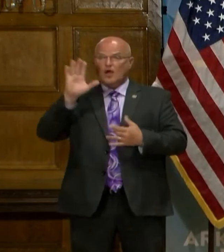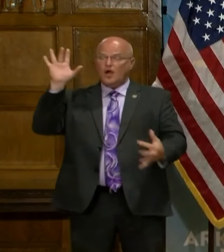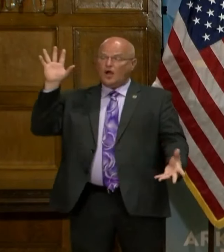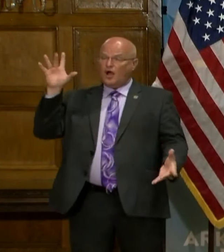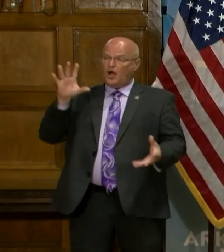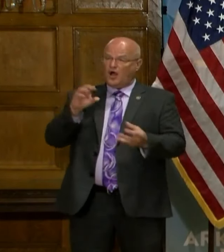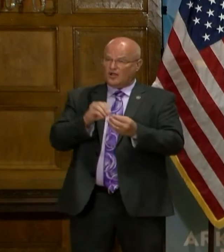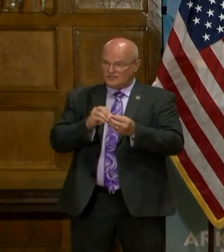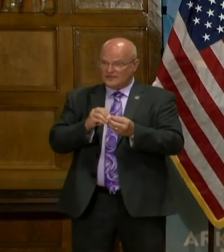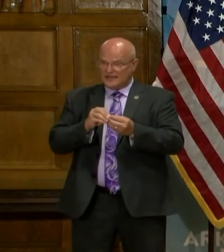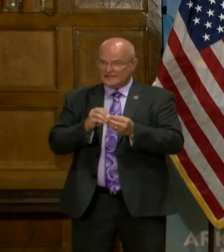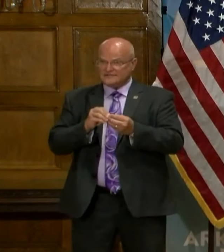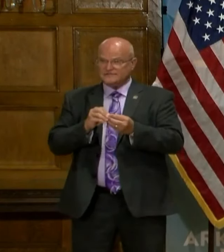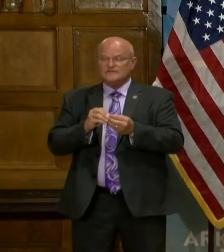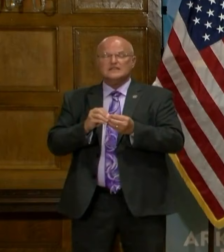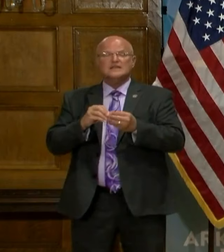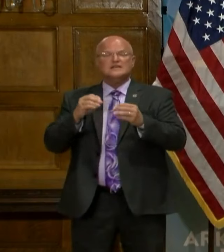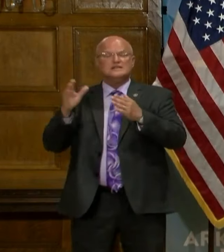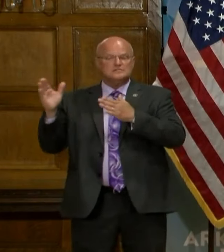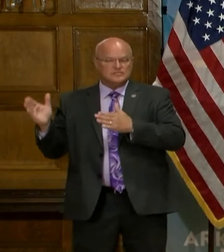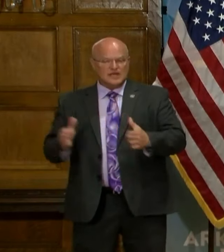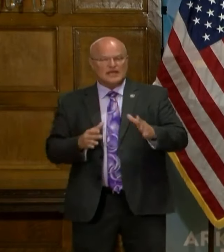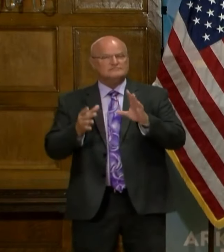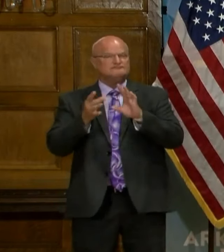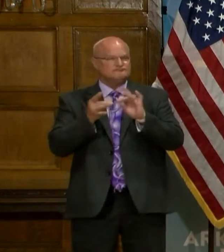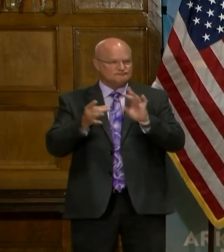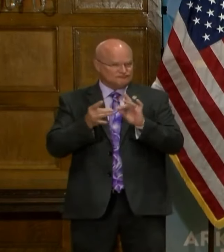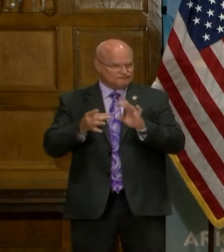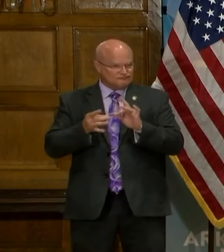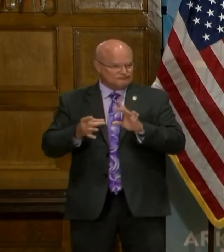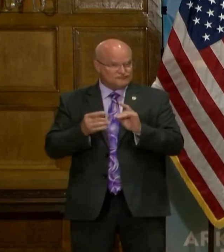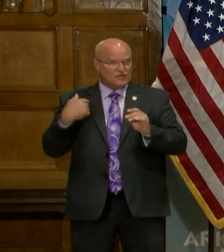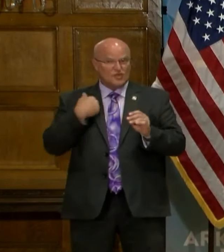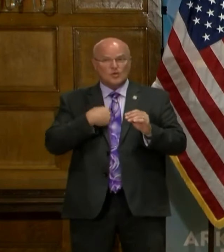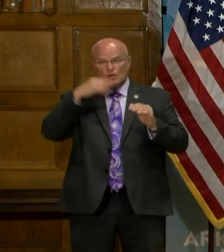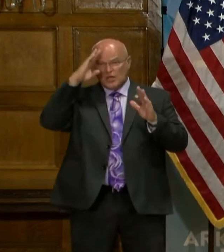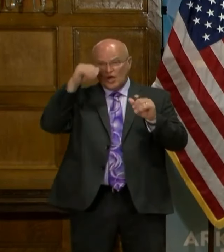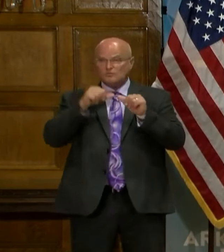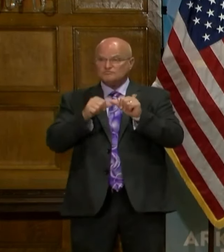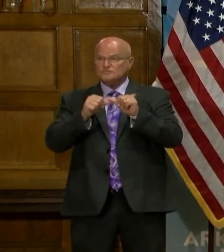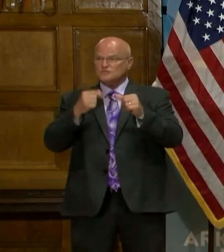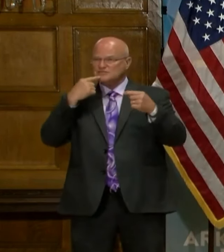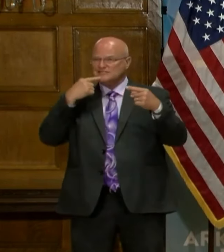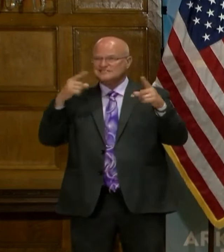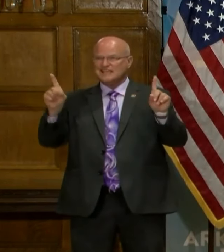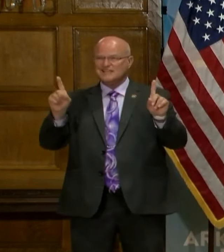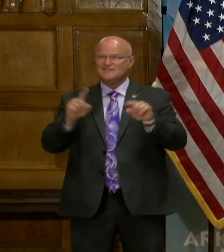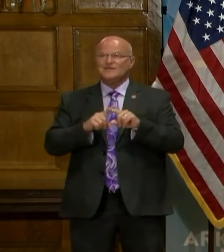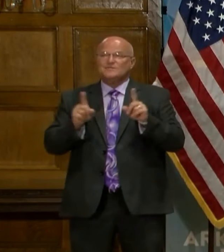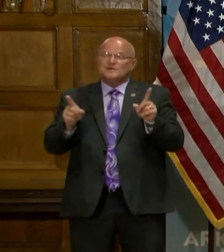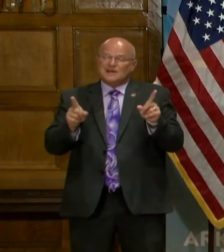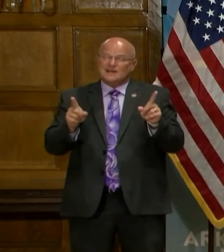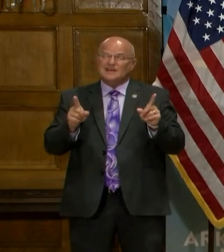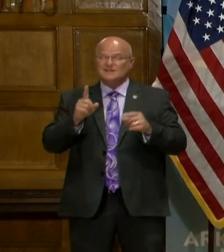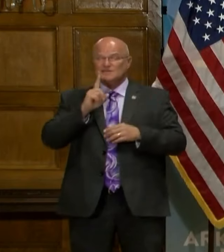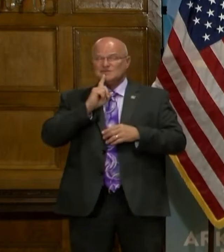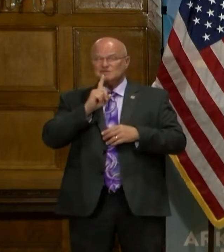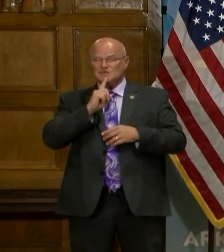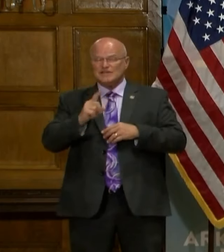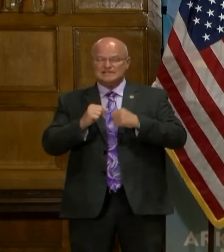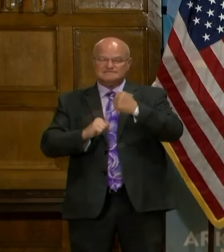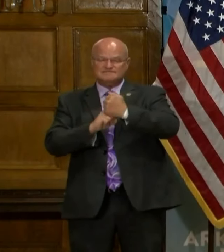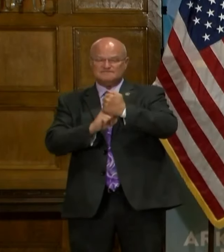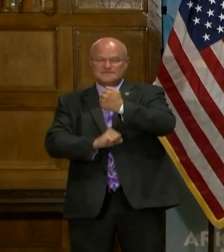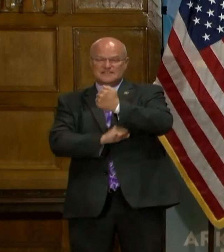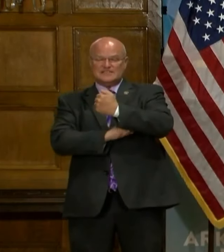that combined is the strategy that we've talked about, and we hope that it continues to be successful, but it's really the